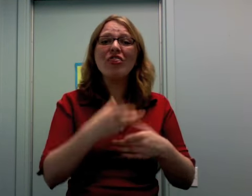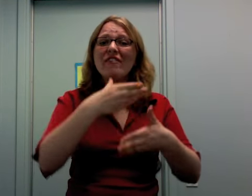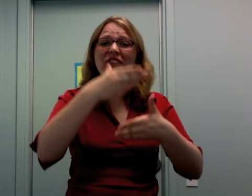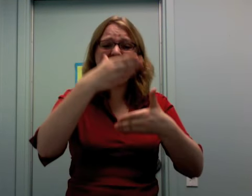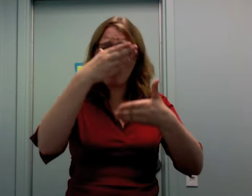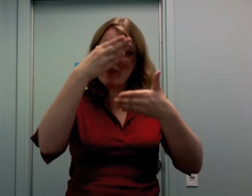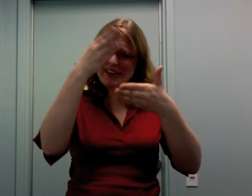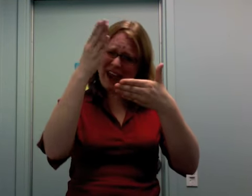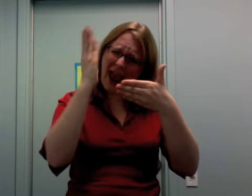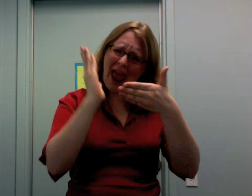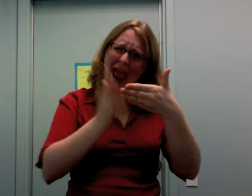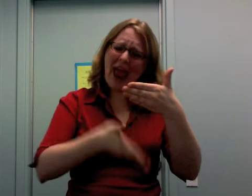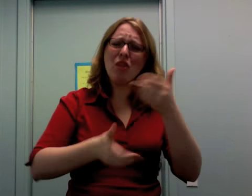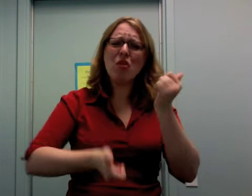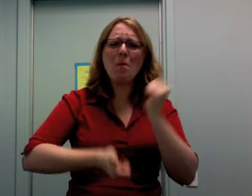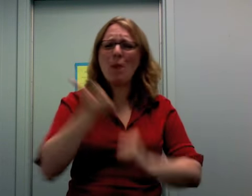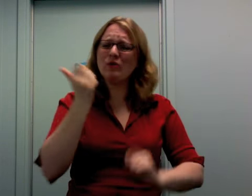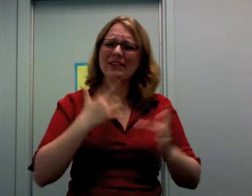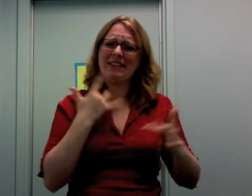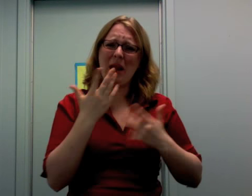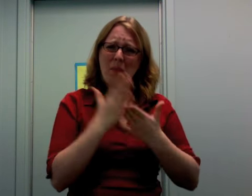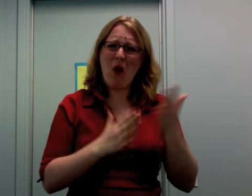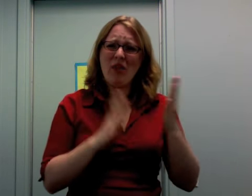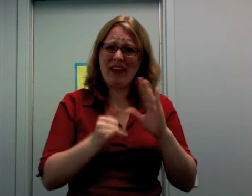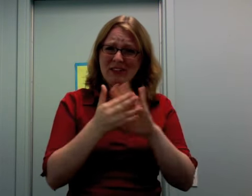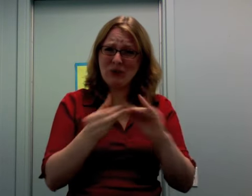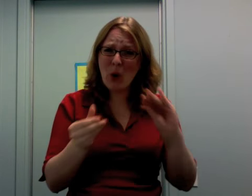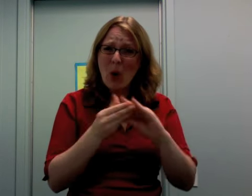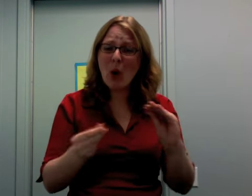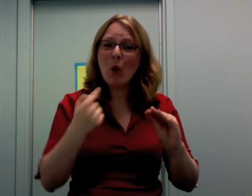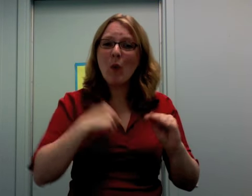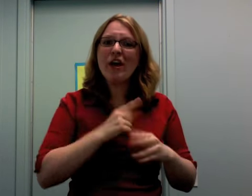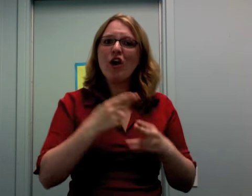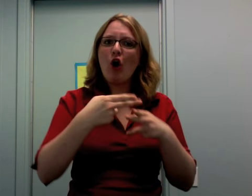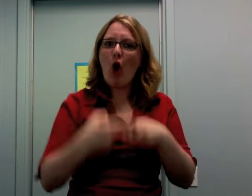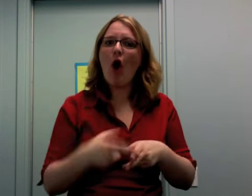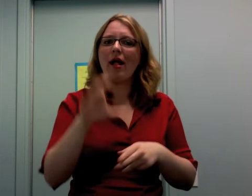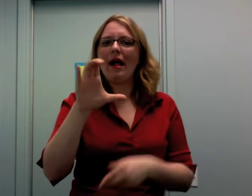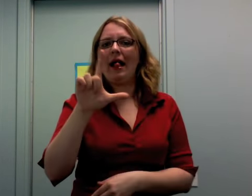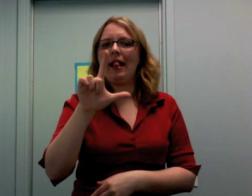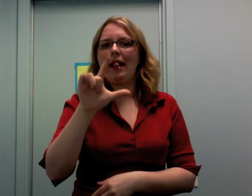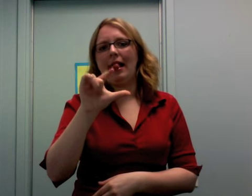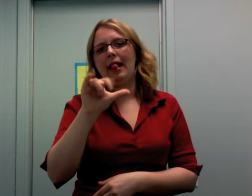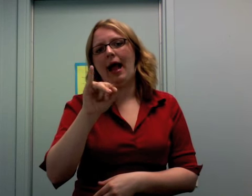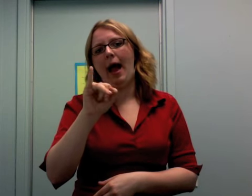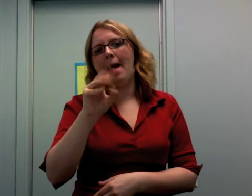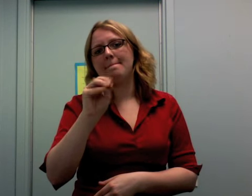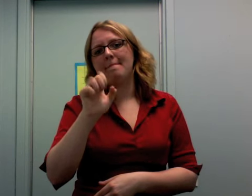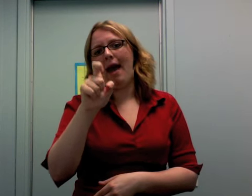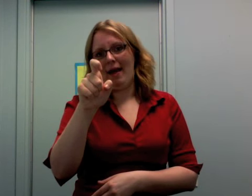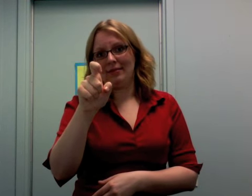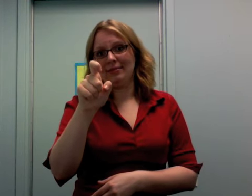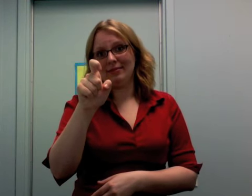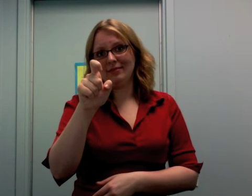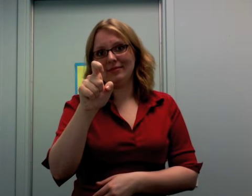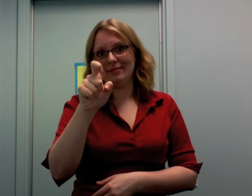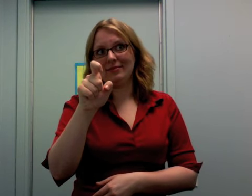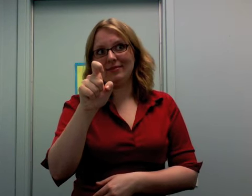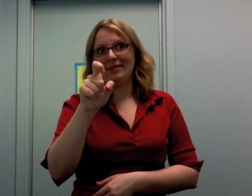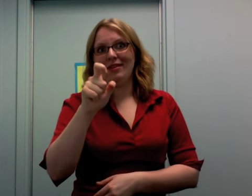most exciting part of the story that we call the climax, and then it has a happy ending,